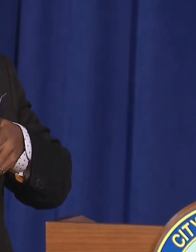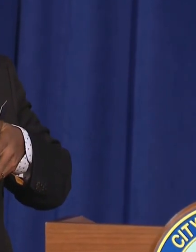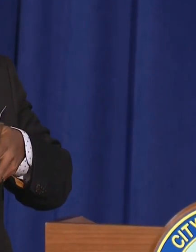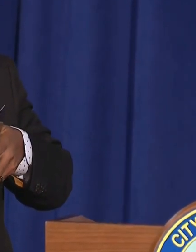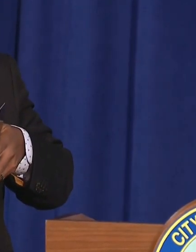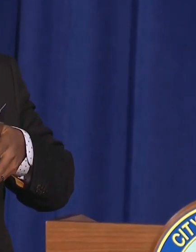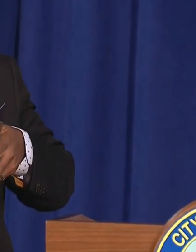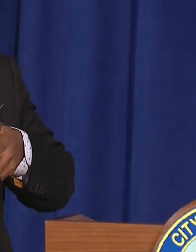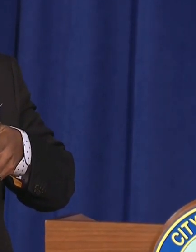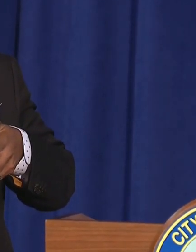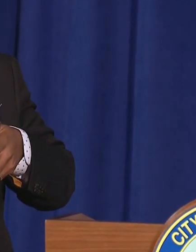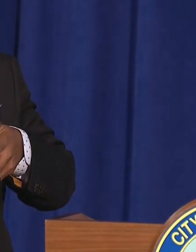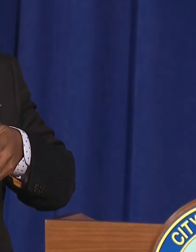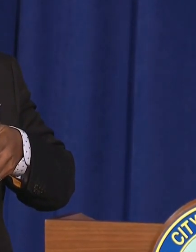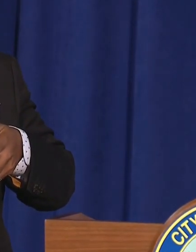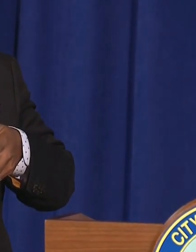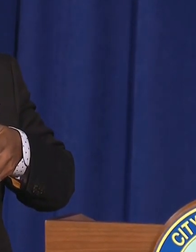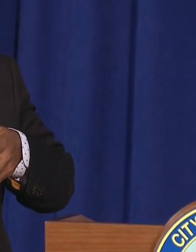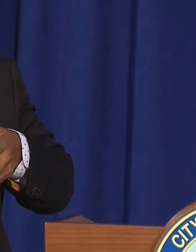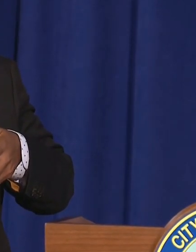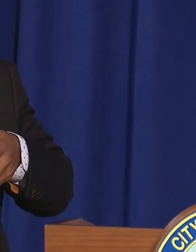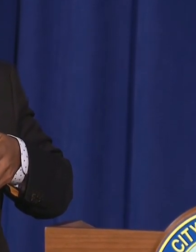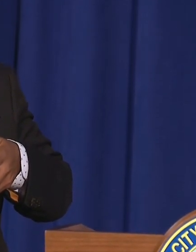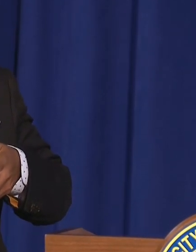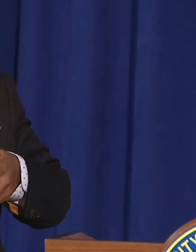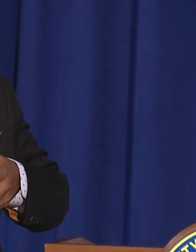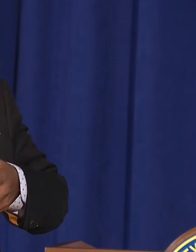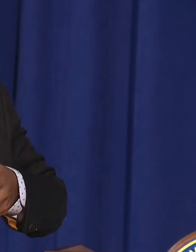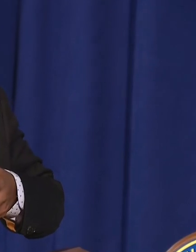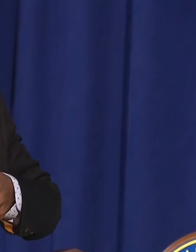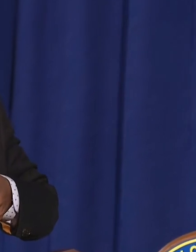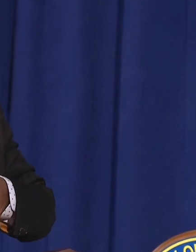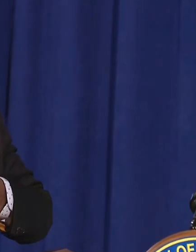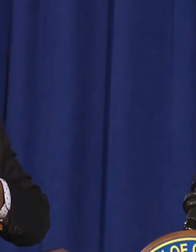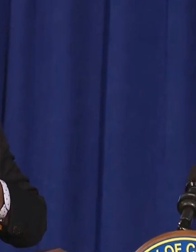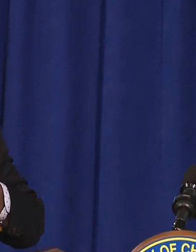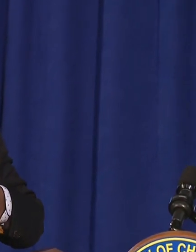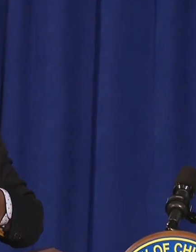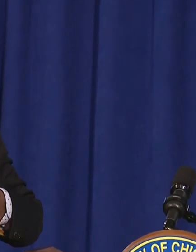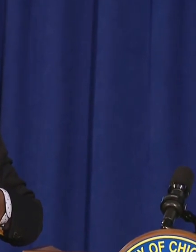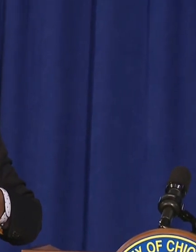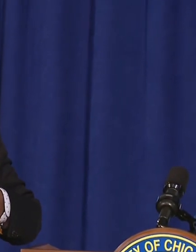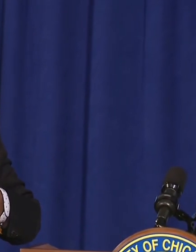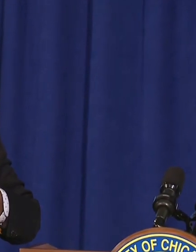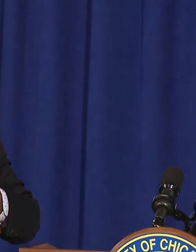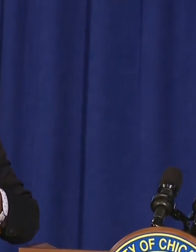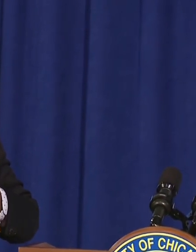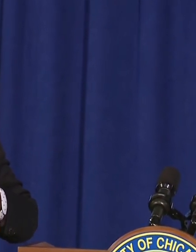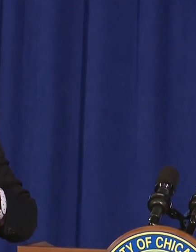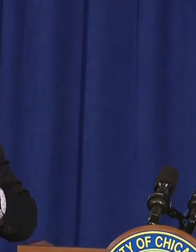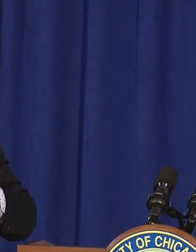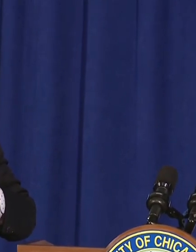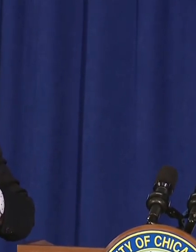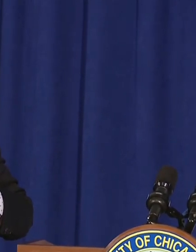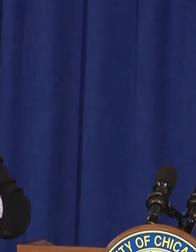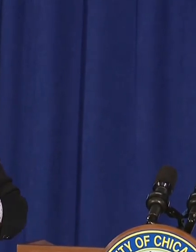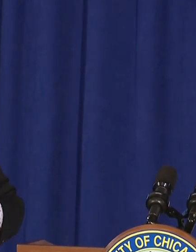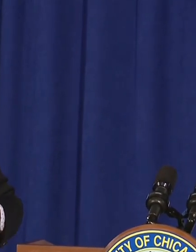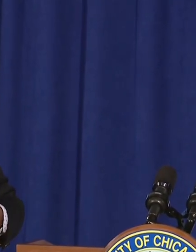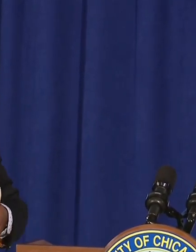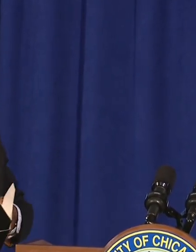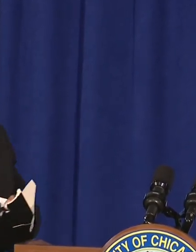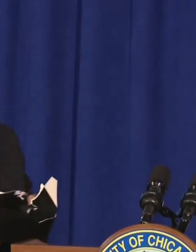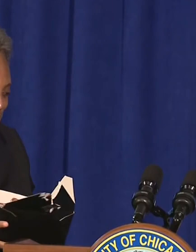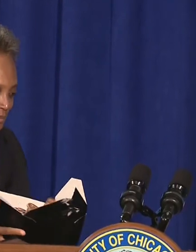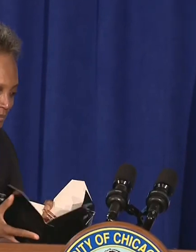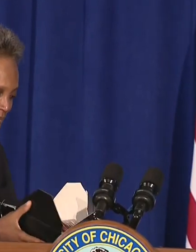And, of course, you need something sweet when you eat barbecue. I got a little cookie action here, too. So, please support